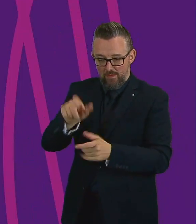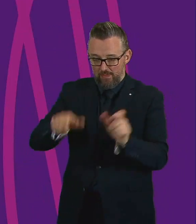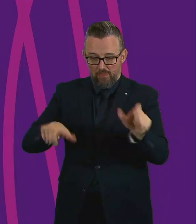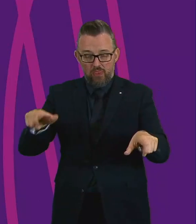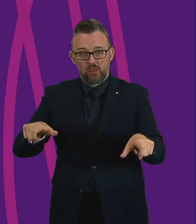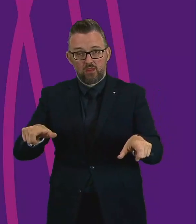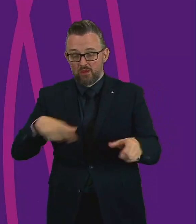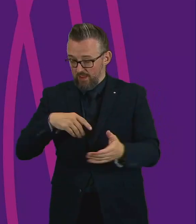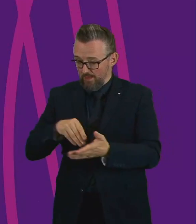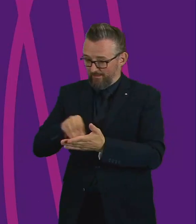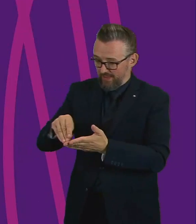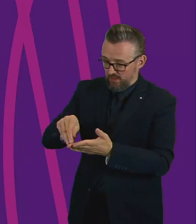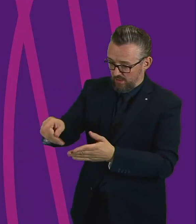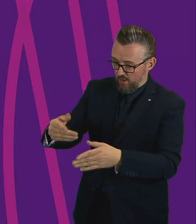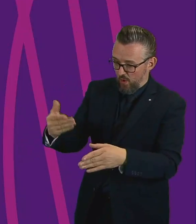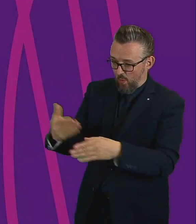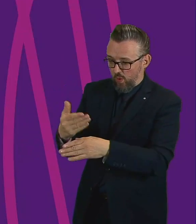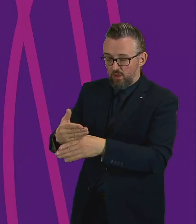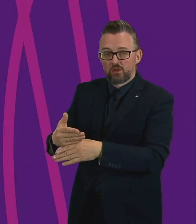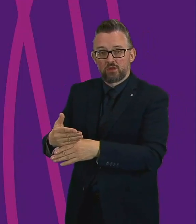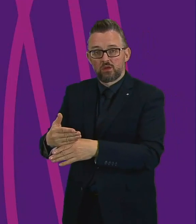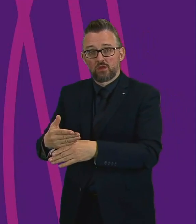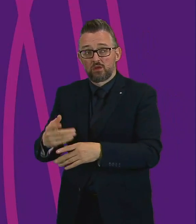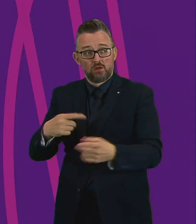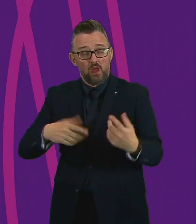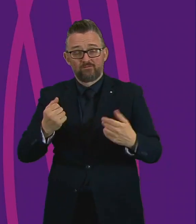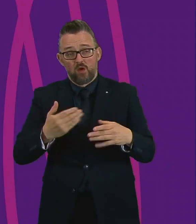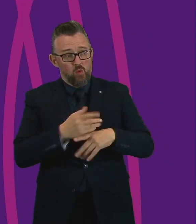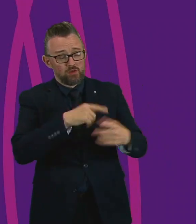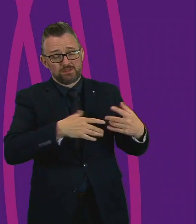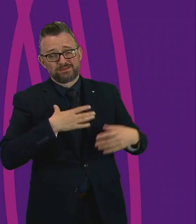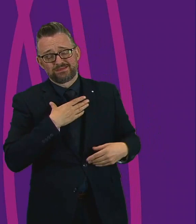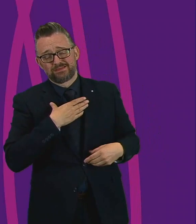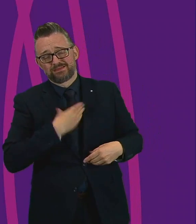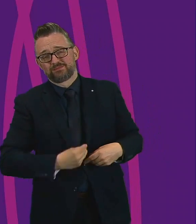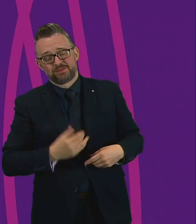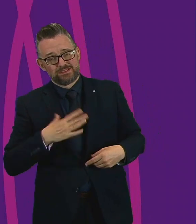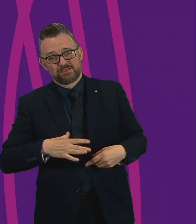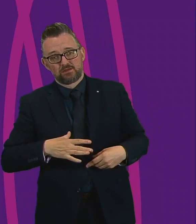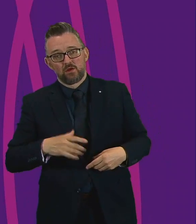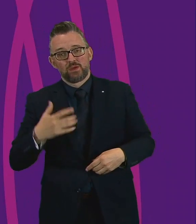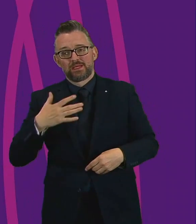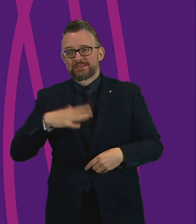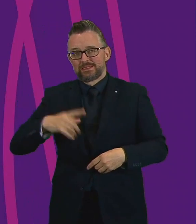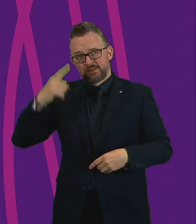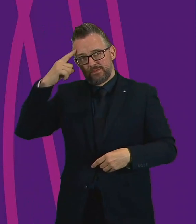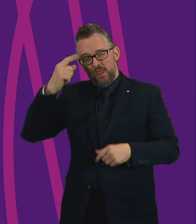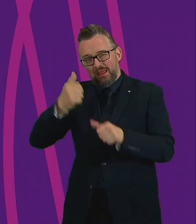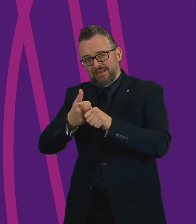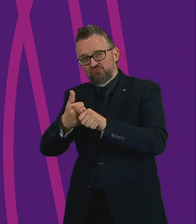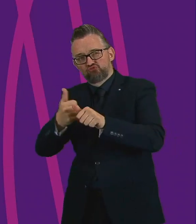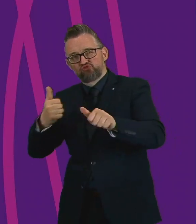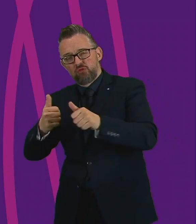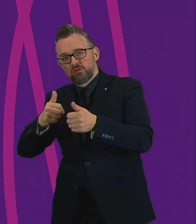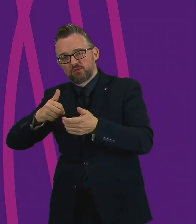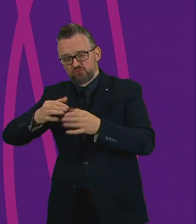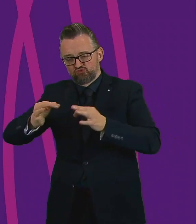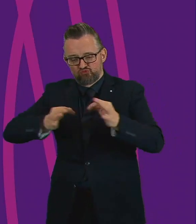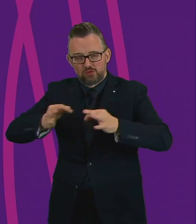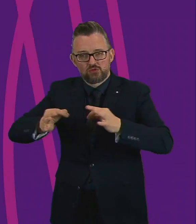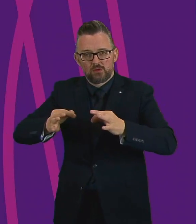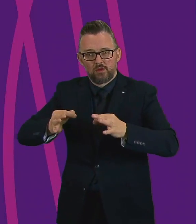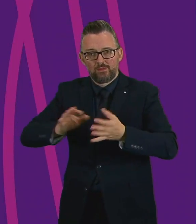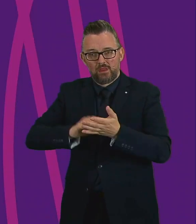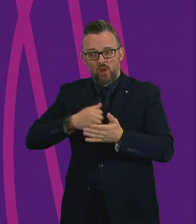to do that work that is desperately needed. We need an industrial strategy to manage the kind of economy we